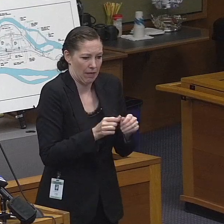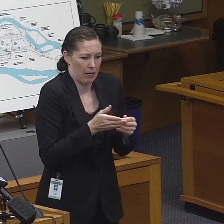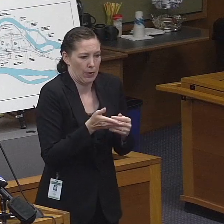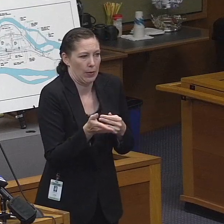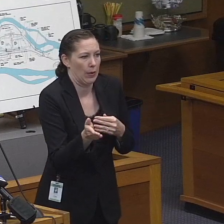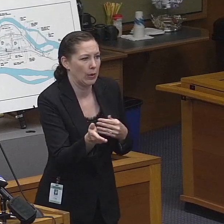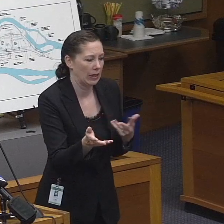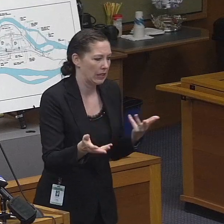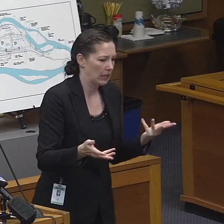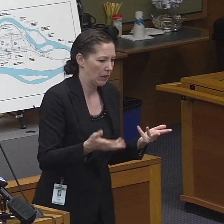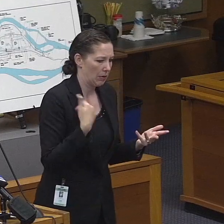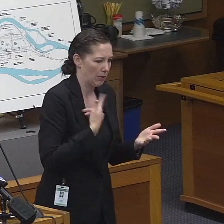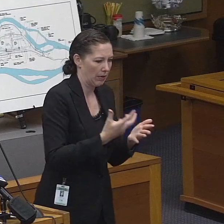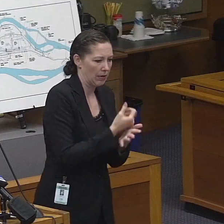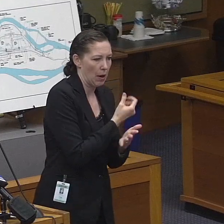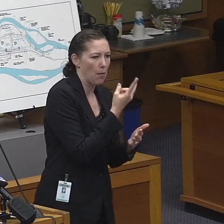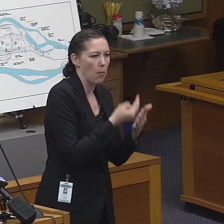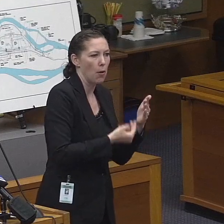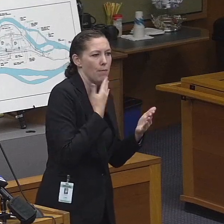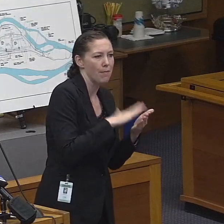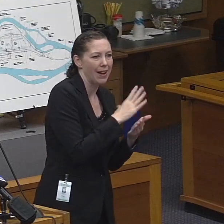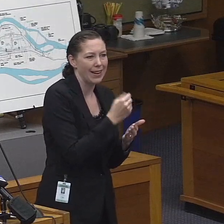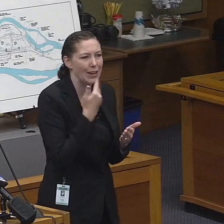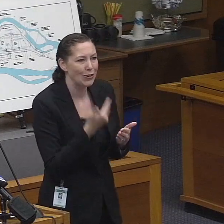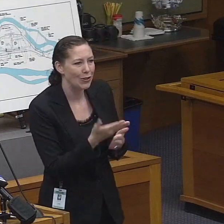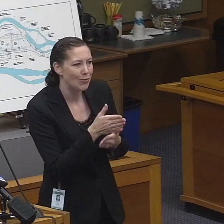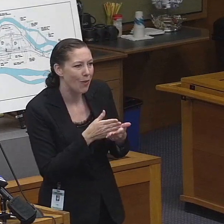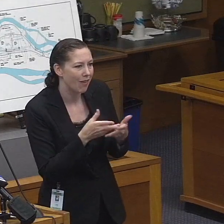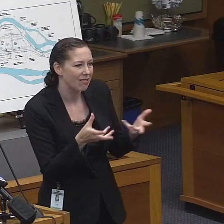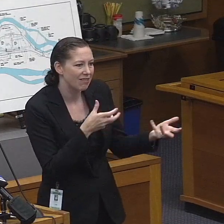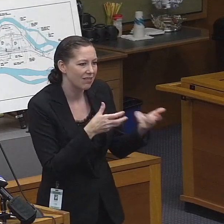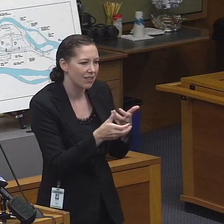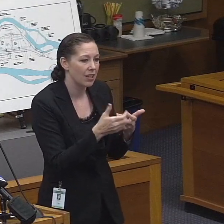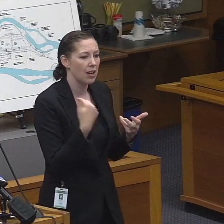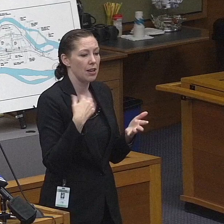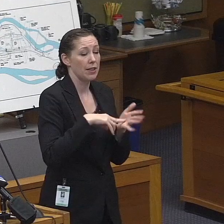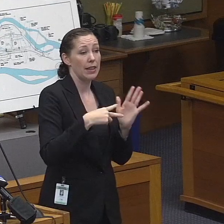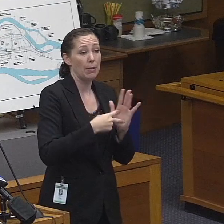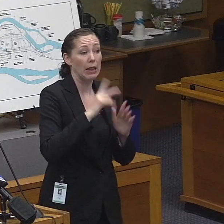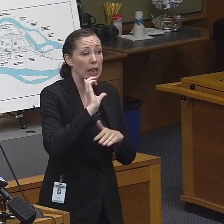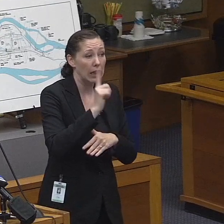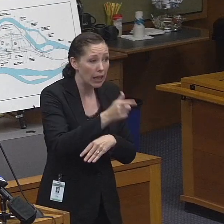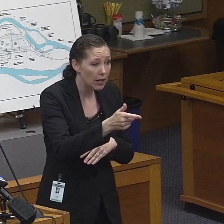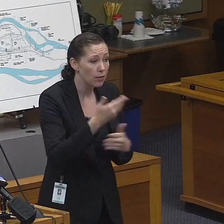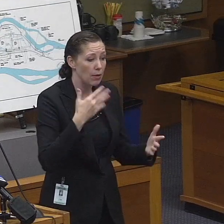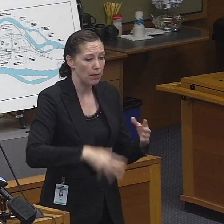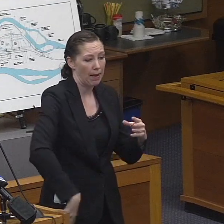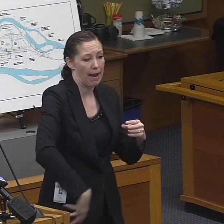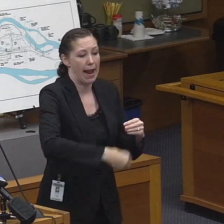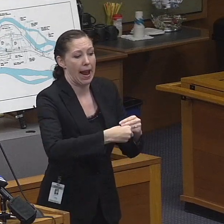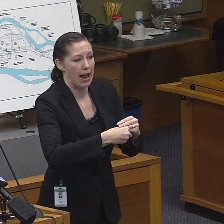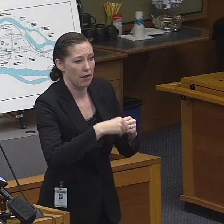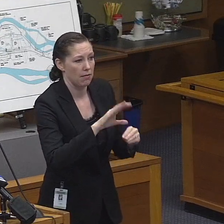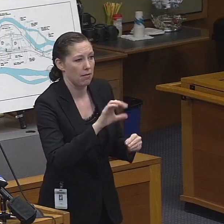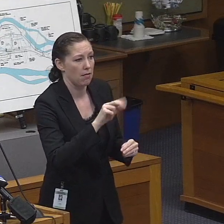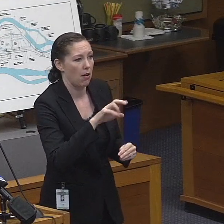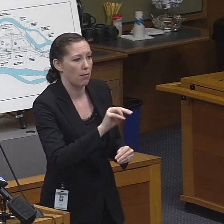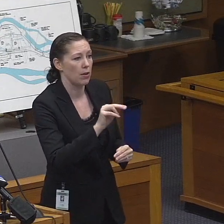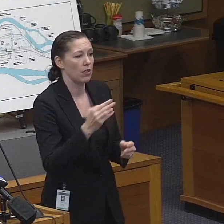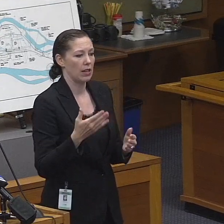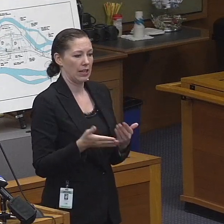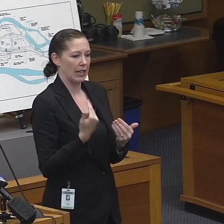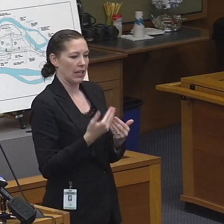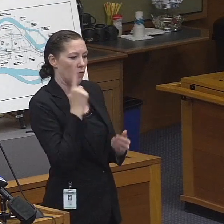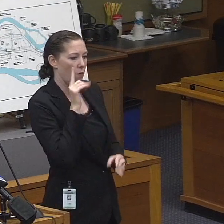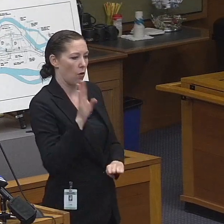will supplement or amend the water by dosing some carbon that's biologically available to the bacteria on the filters. And